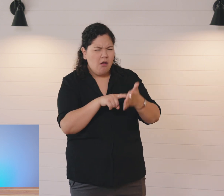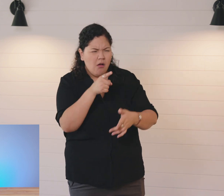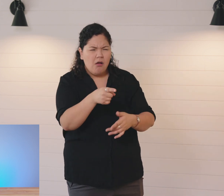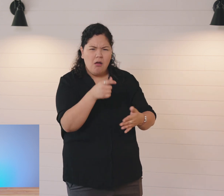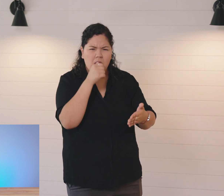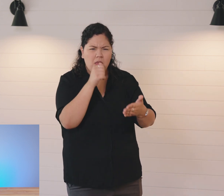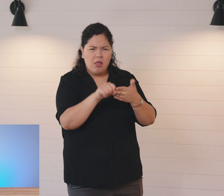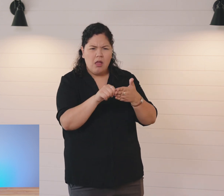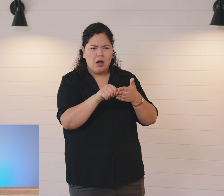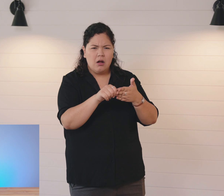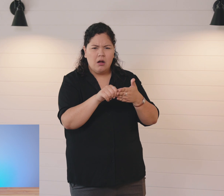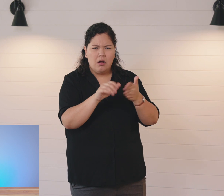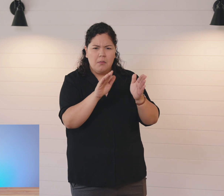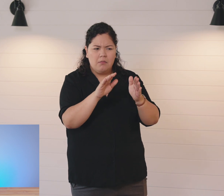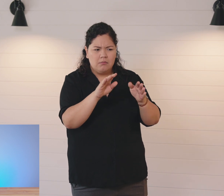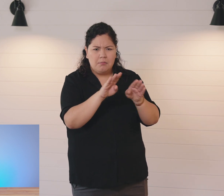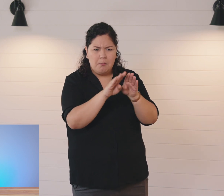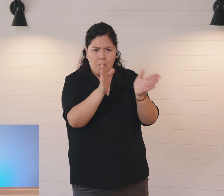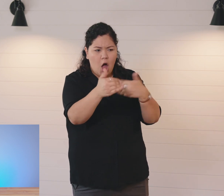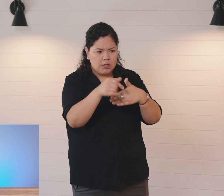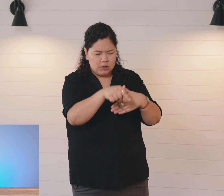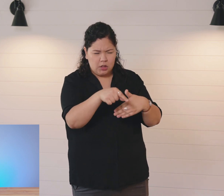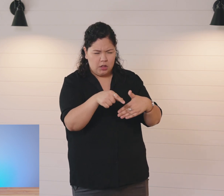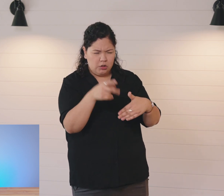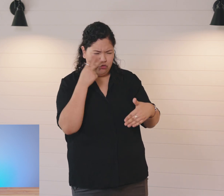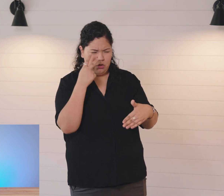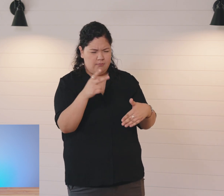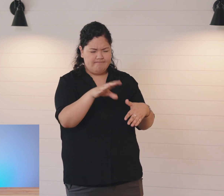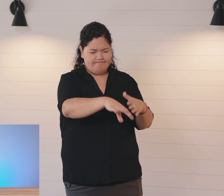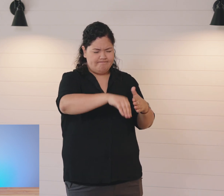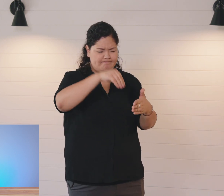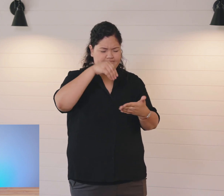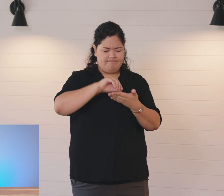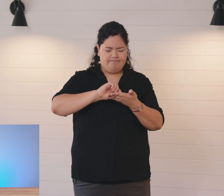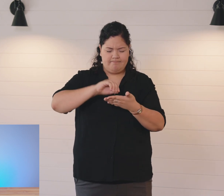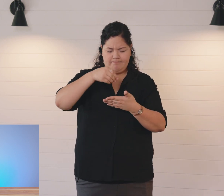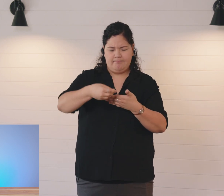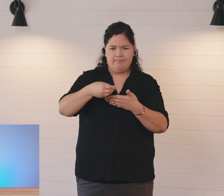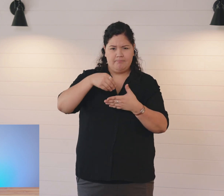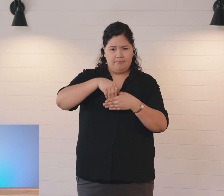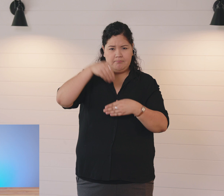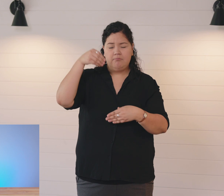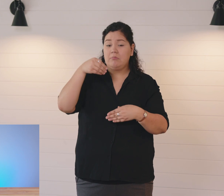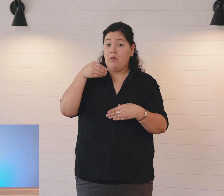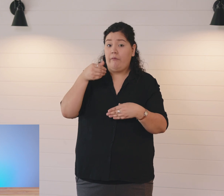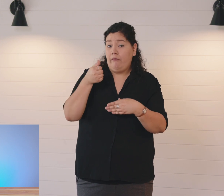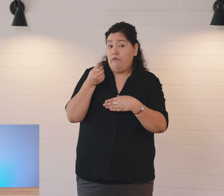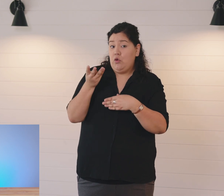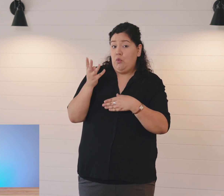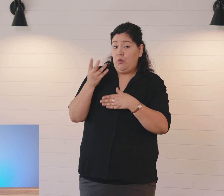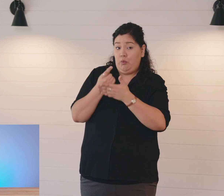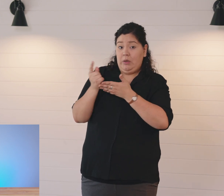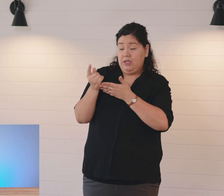letterbox, opened the letterbox, and in it was a letter that apparently had been dated weeks before, but